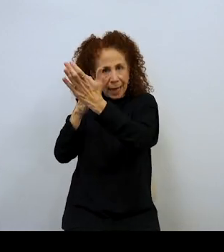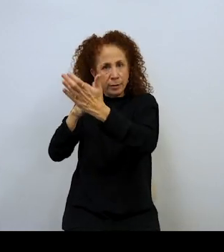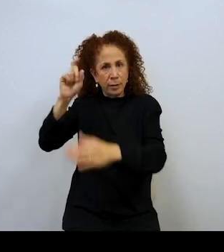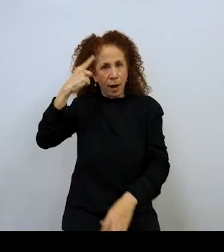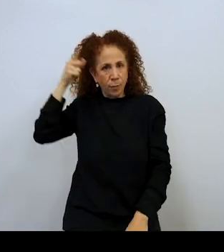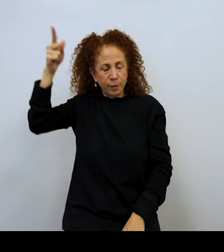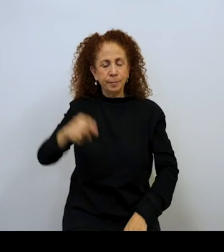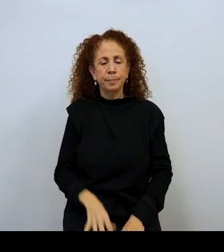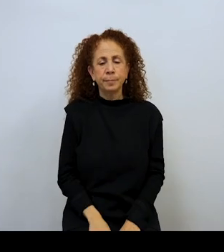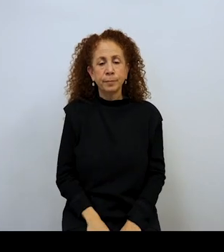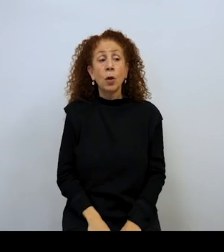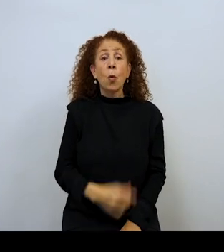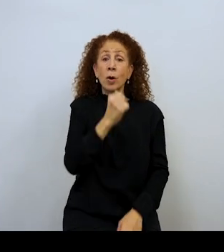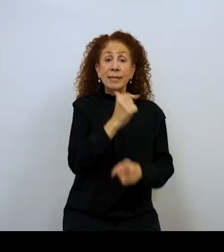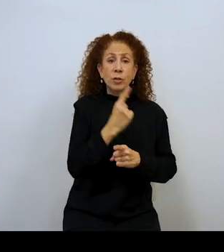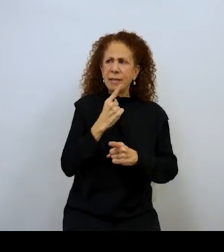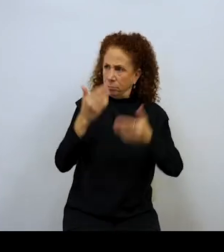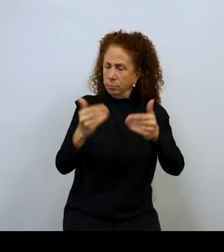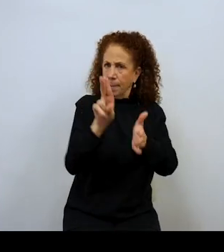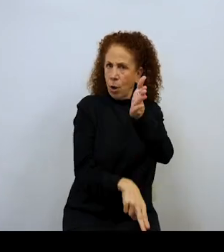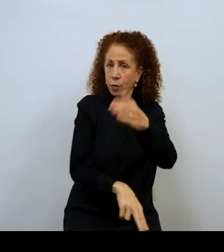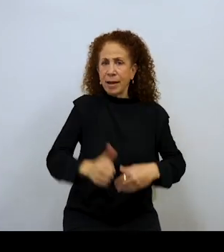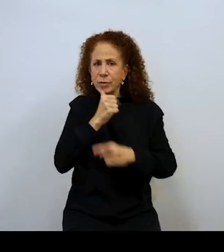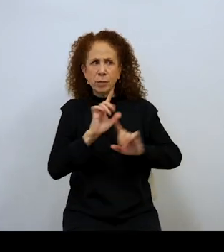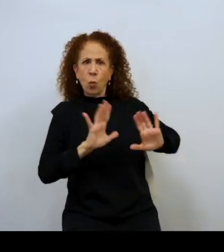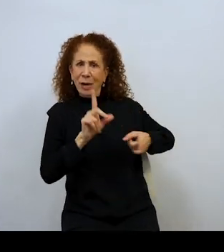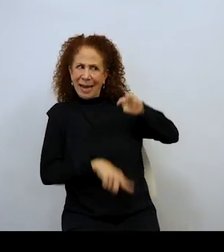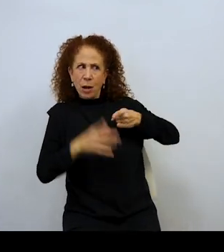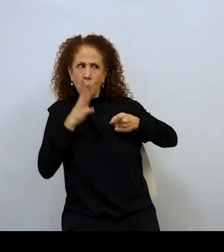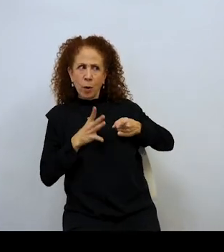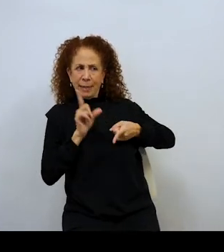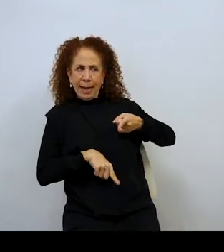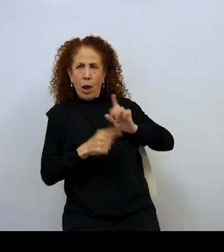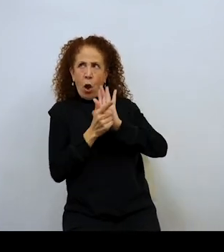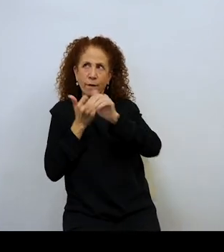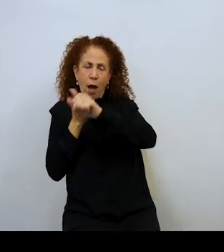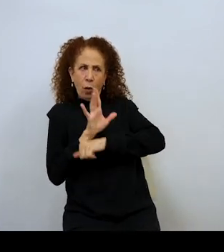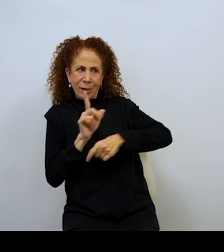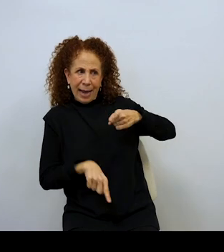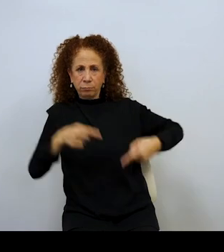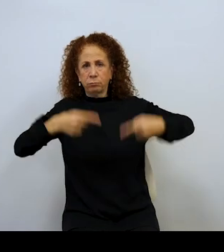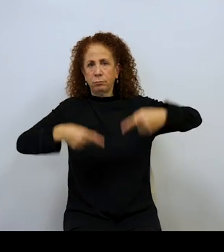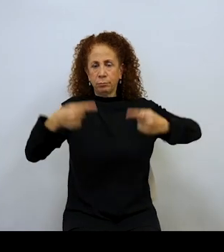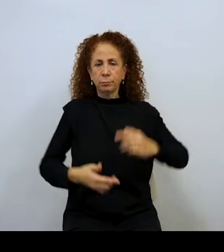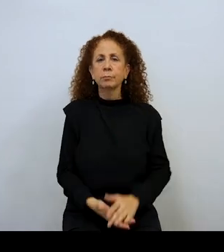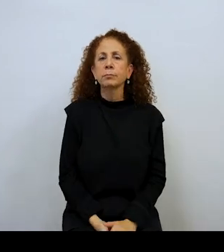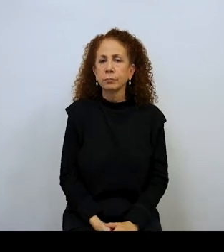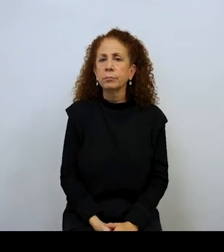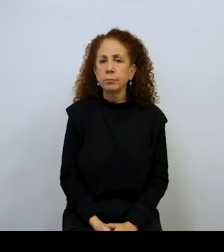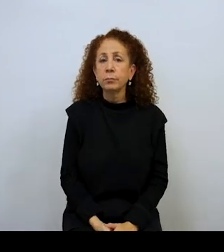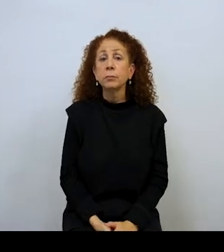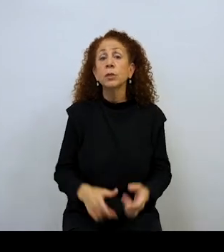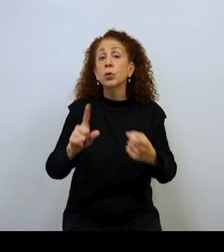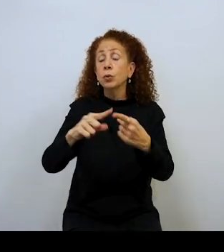says, I will bury my brother's body, and the other sister says, no, we're women and it's the law, we can't do anything. to